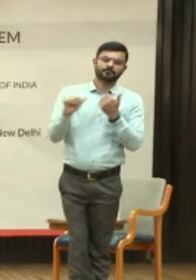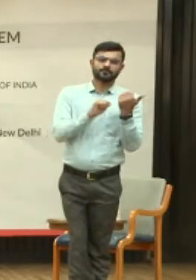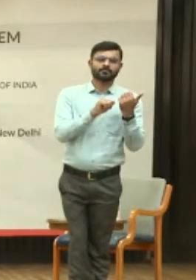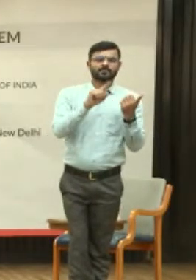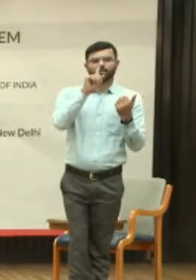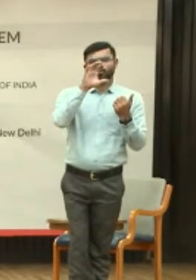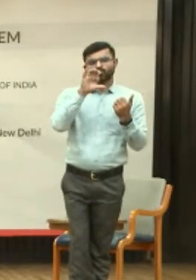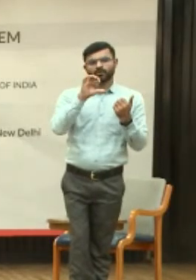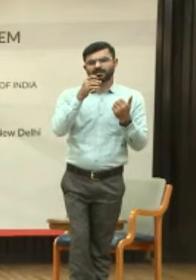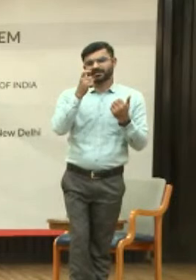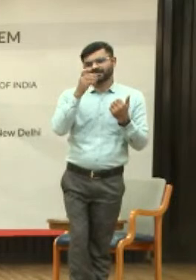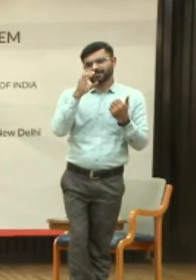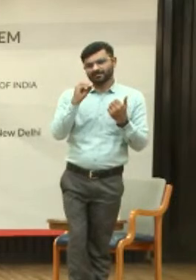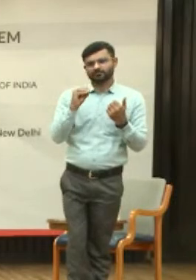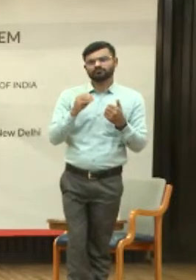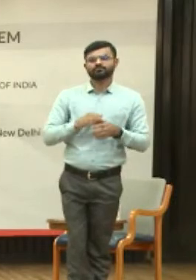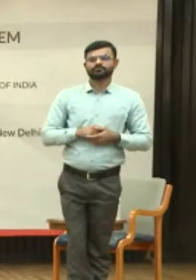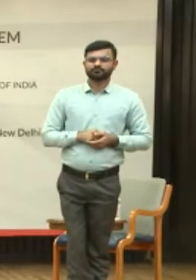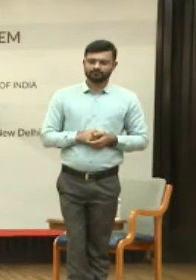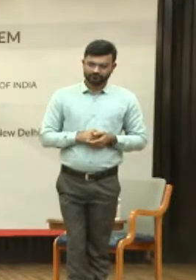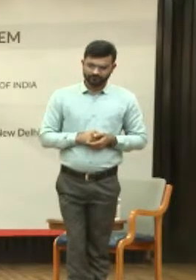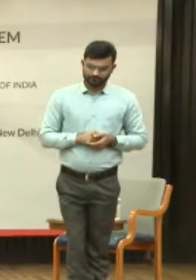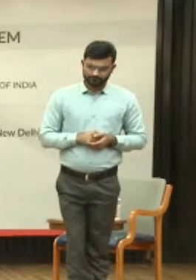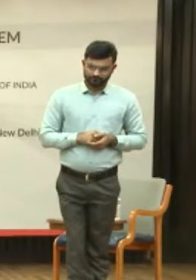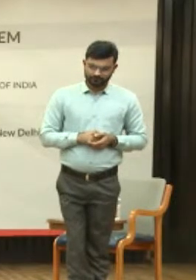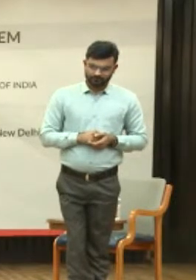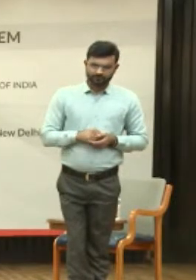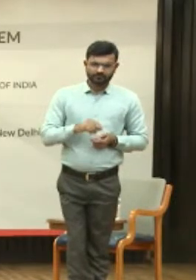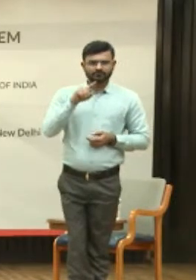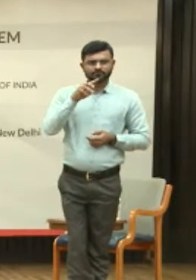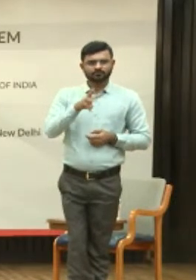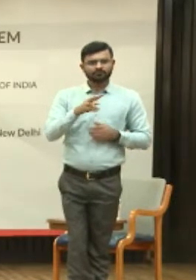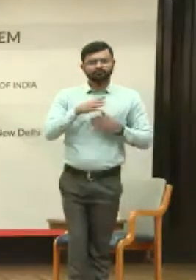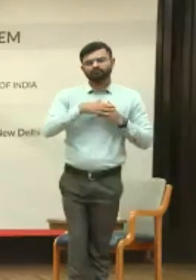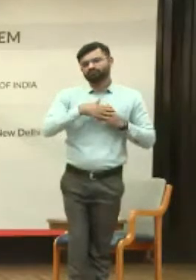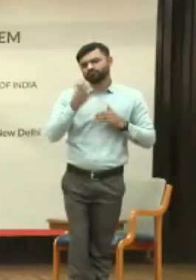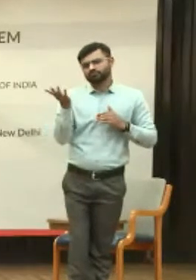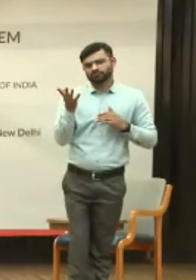19th century. There were